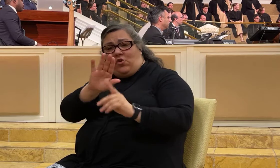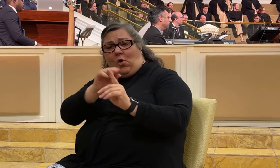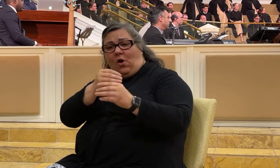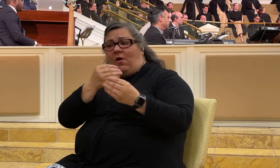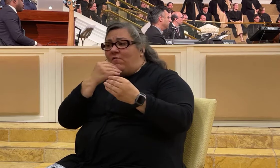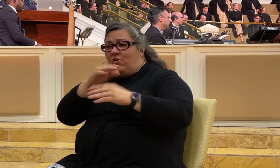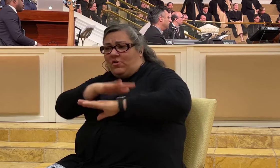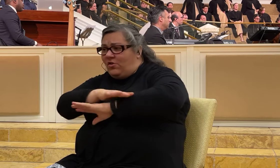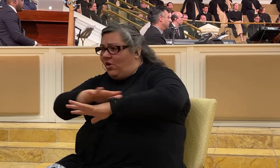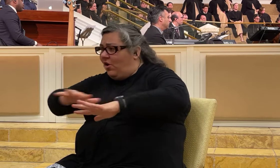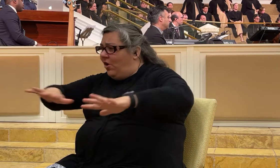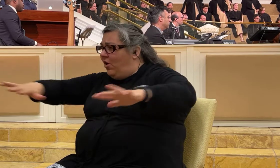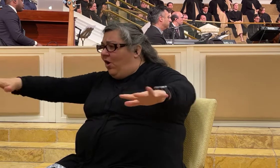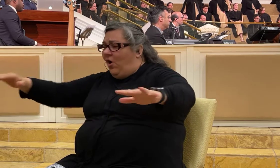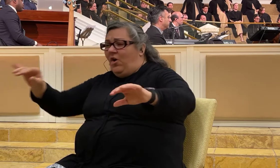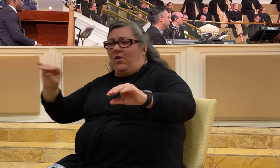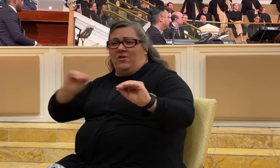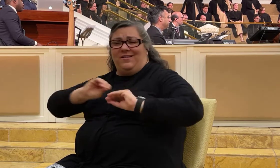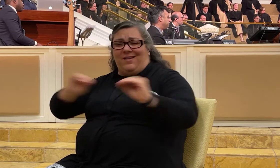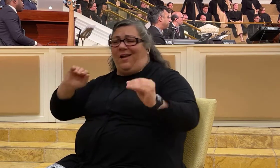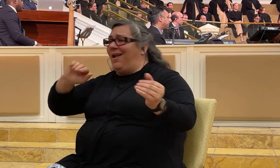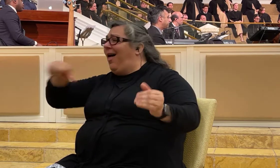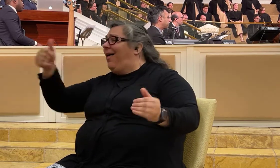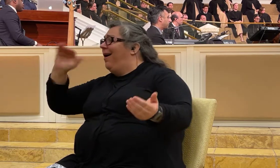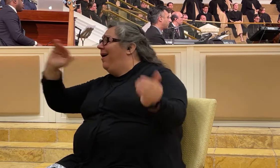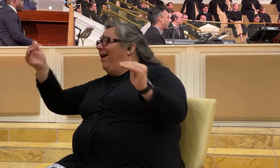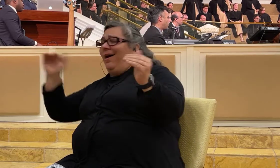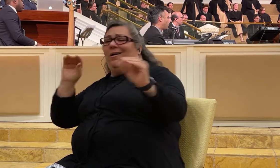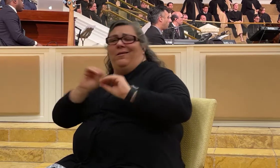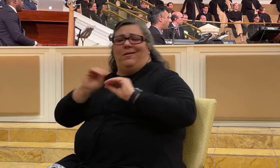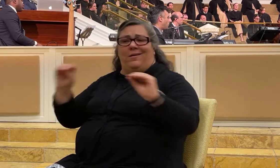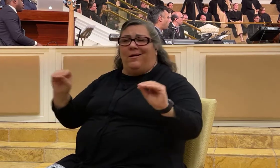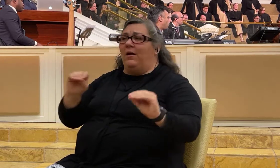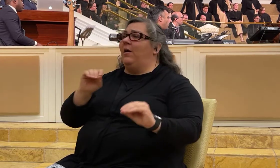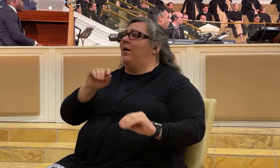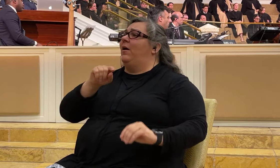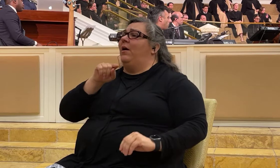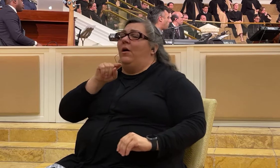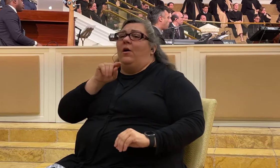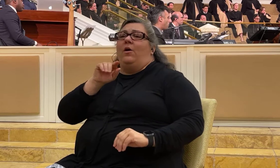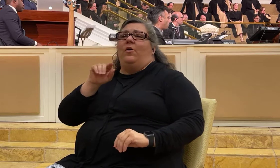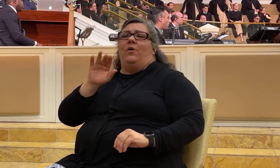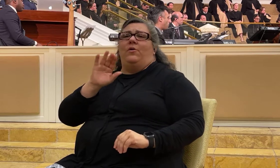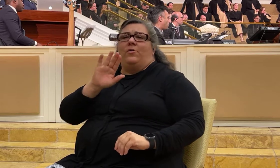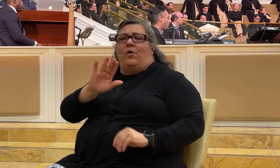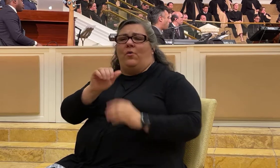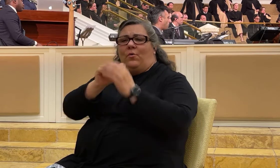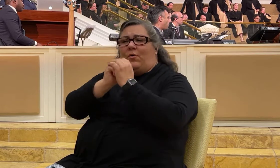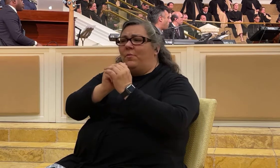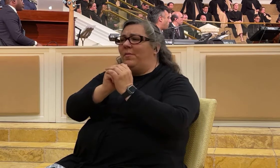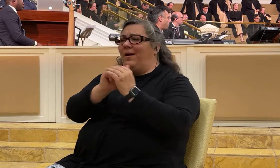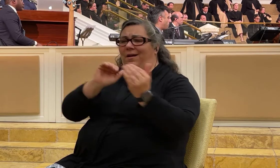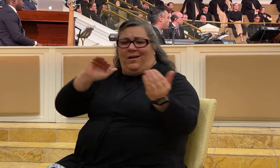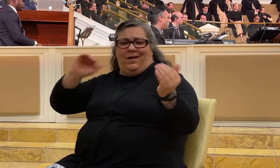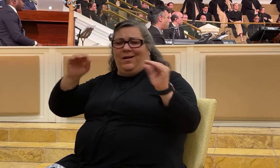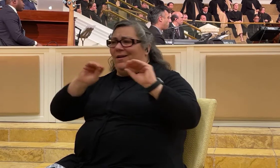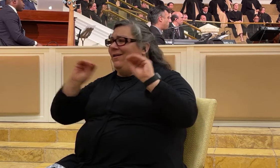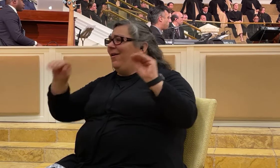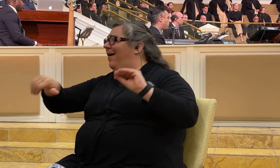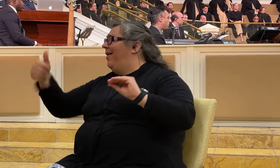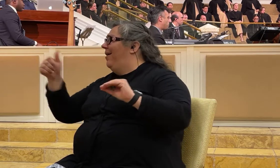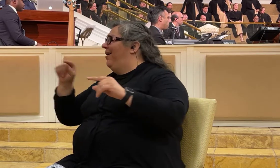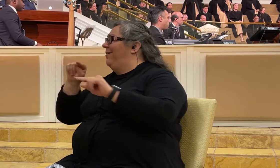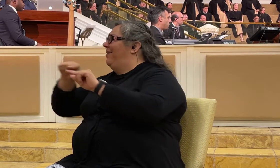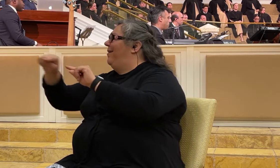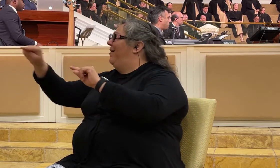presented. And your ascension to go up to worship is like no other. All of this is things that